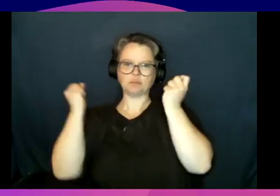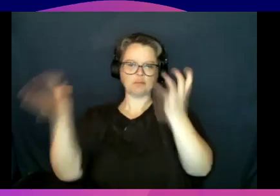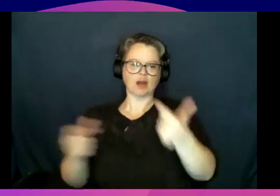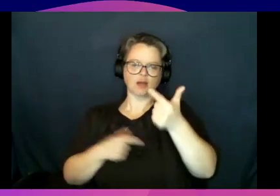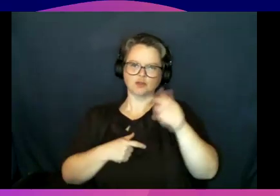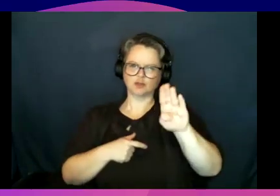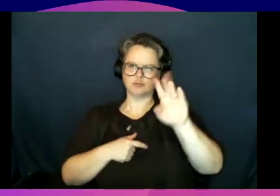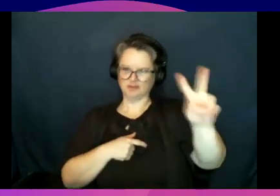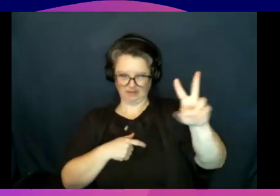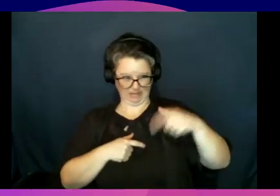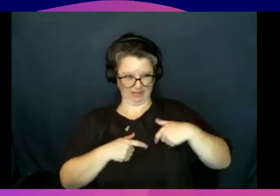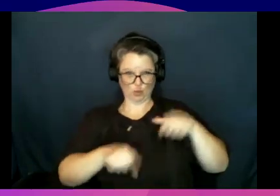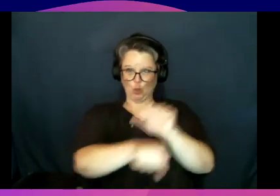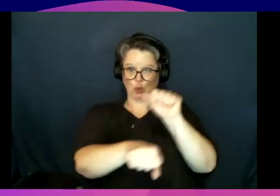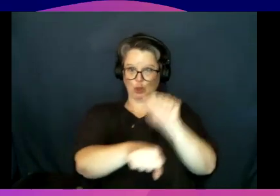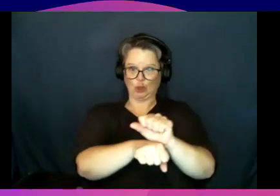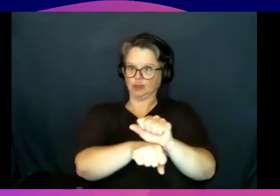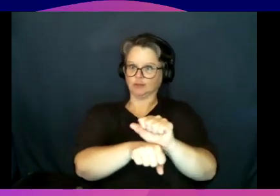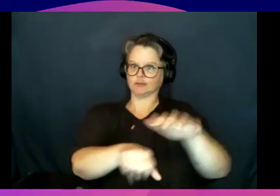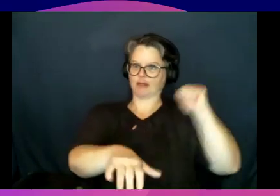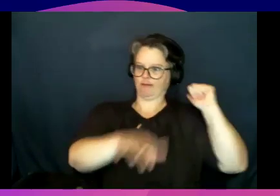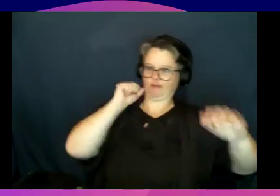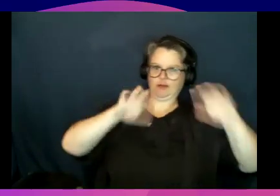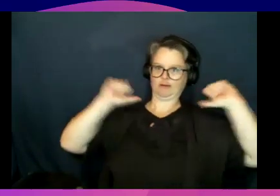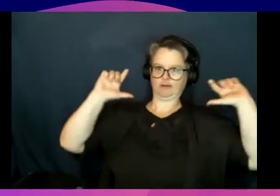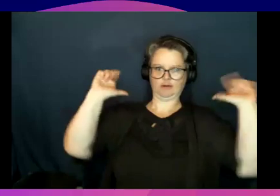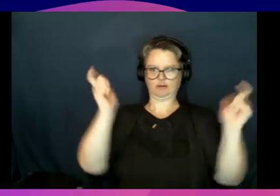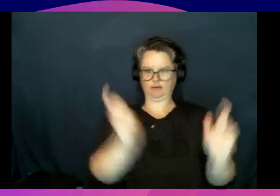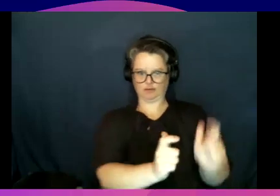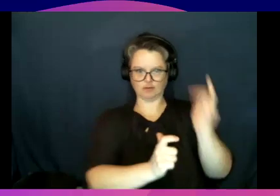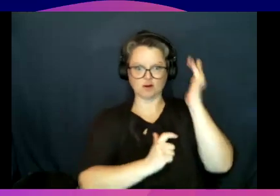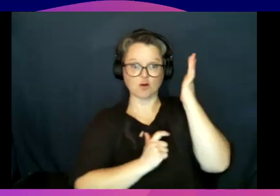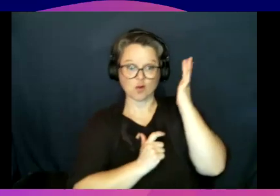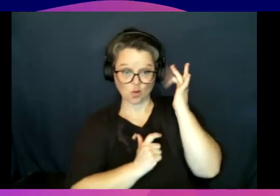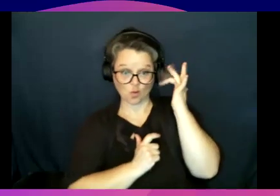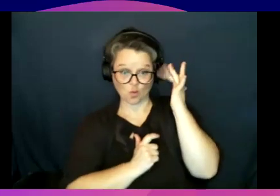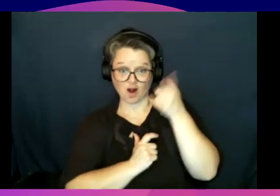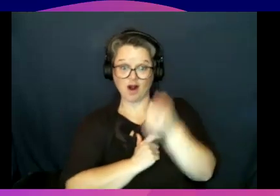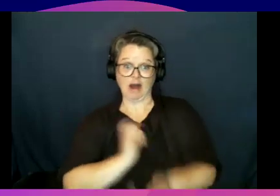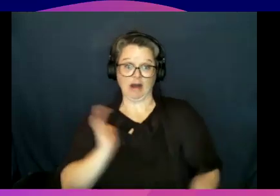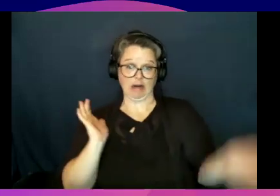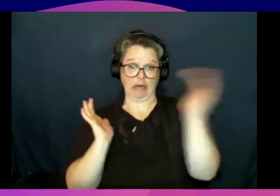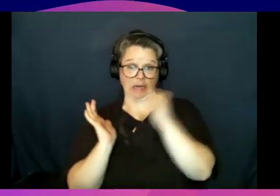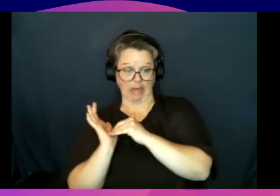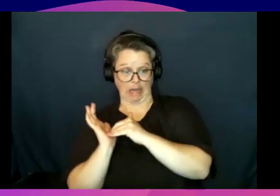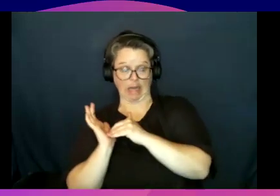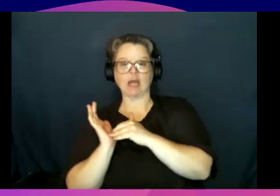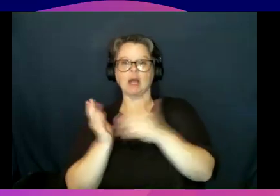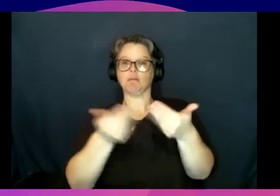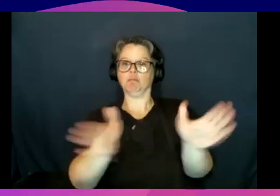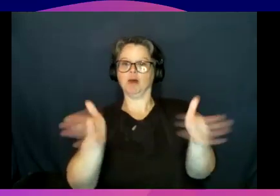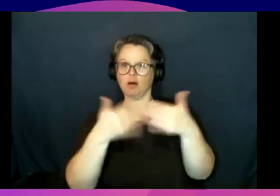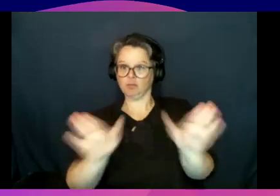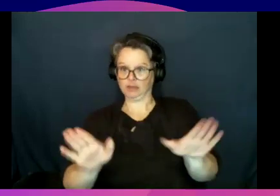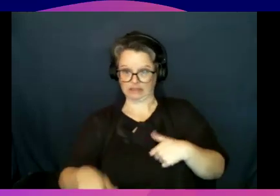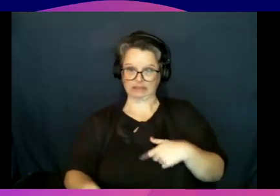of adequate supports for workers. And so this was occurring alongside an increase in need and complexity of